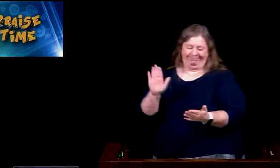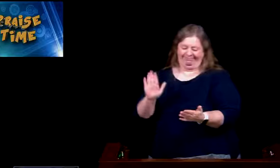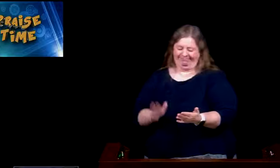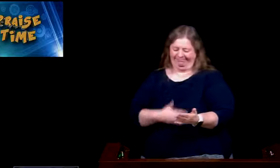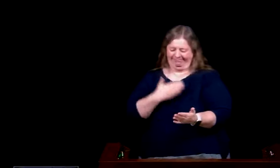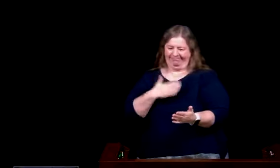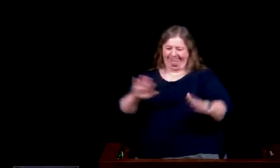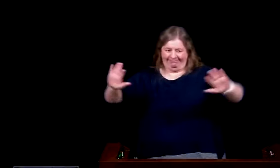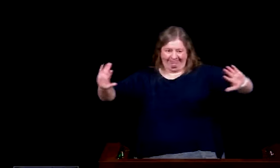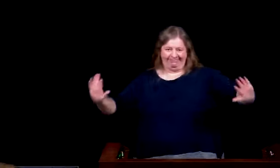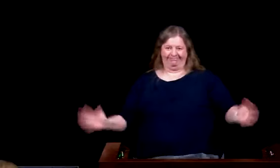More praise time.